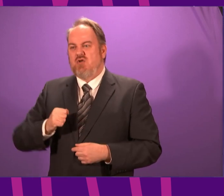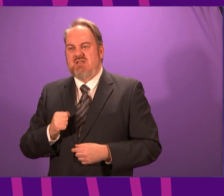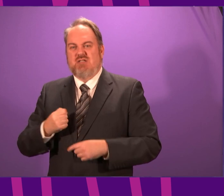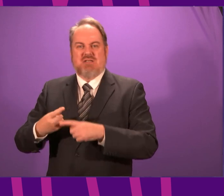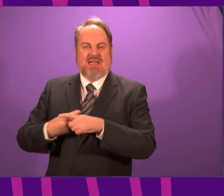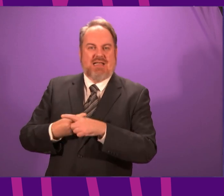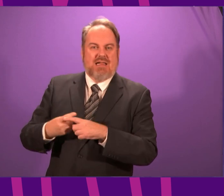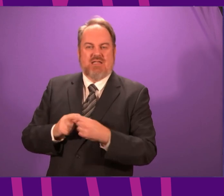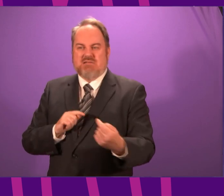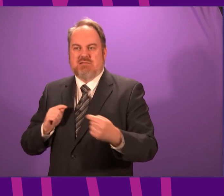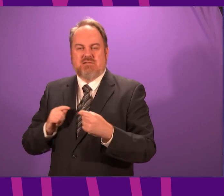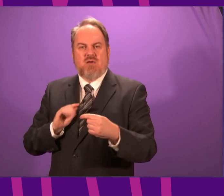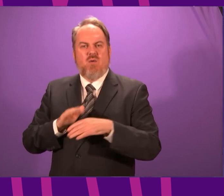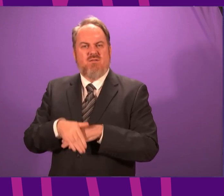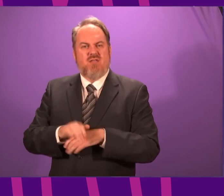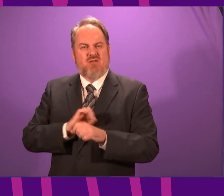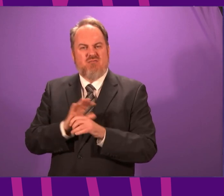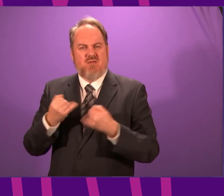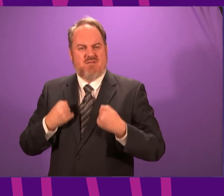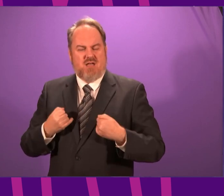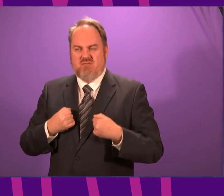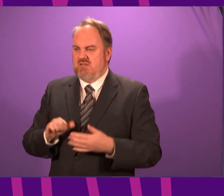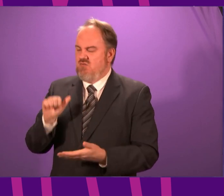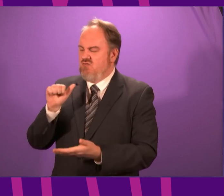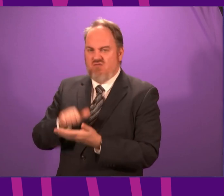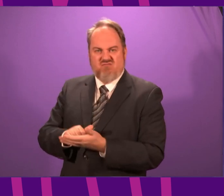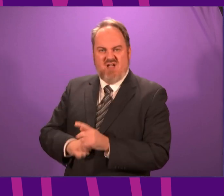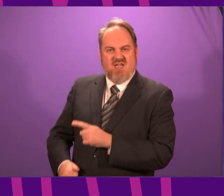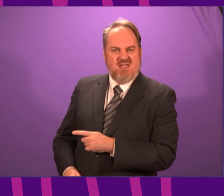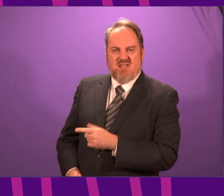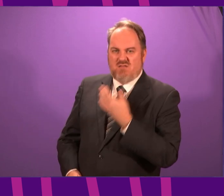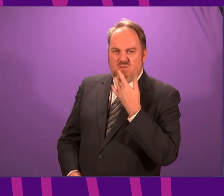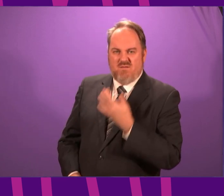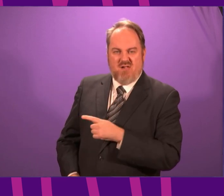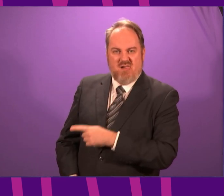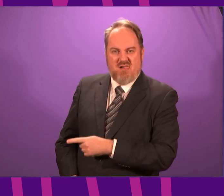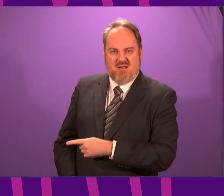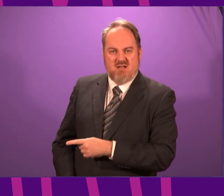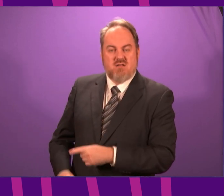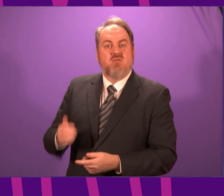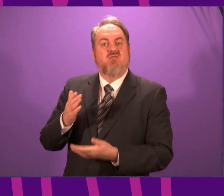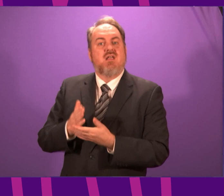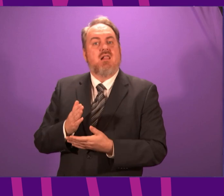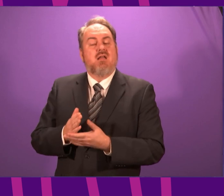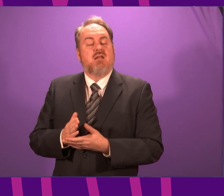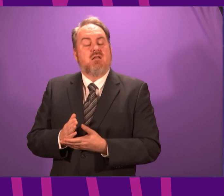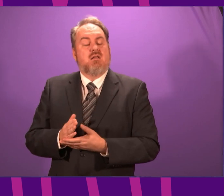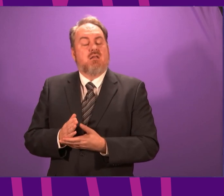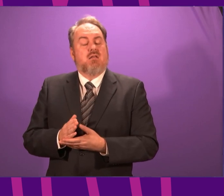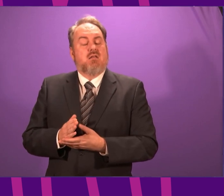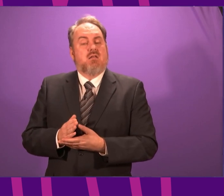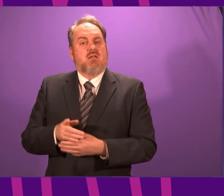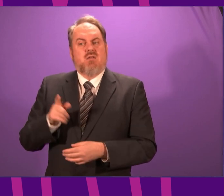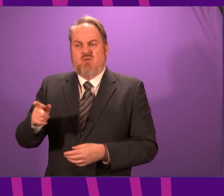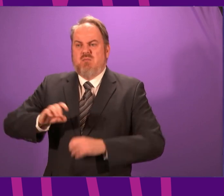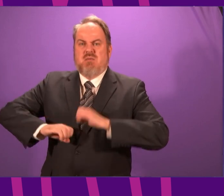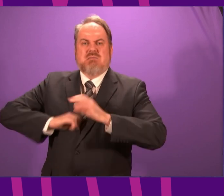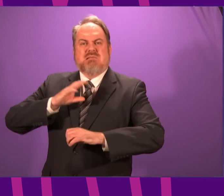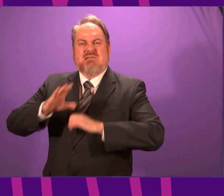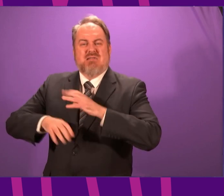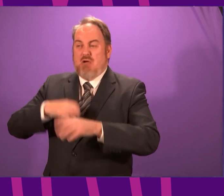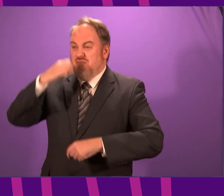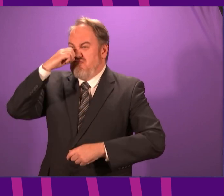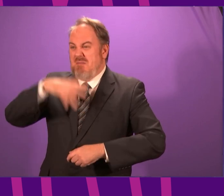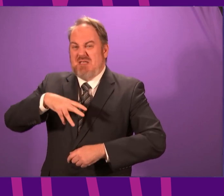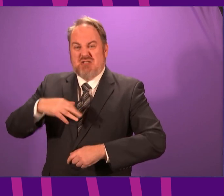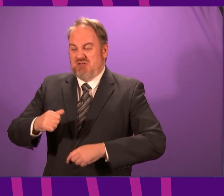this chamber. I'm sure that Willie Rennie will not have found the First Minister or any SNP politician spouting the rubbish that he actually claimed at